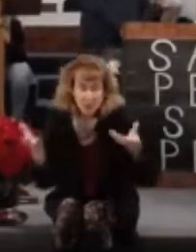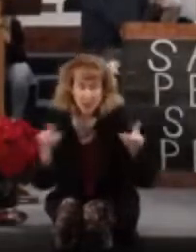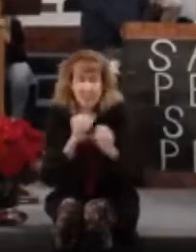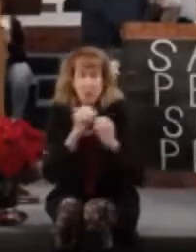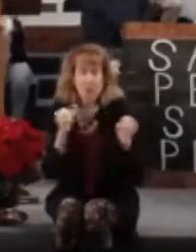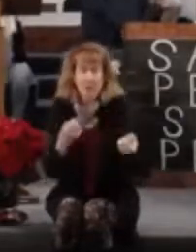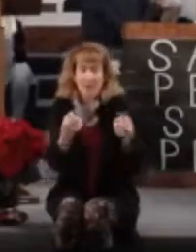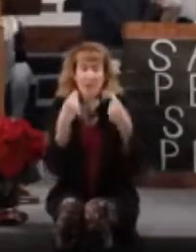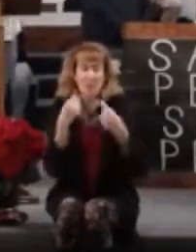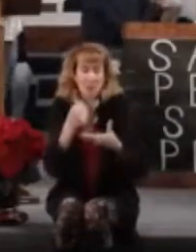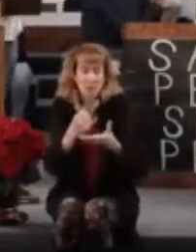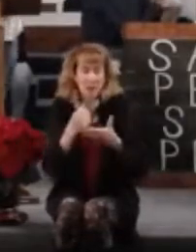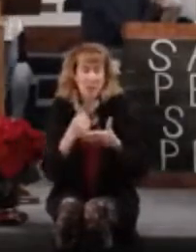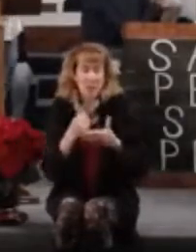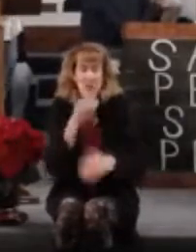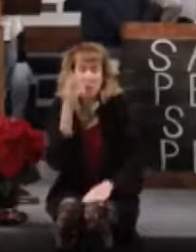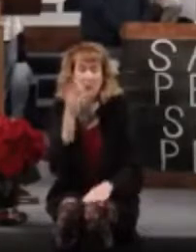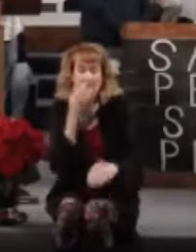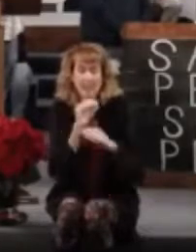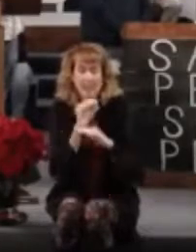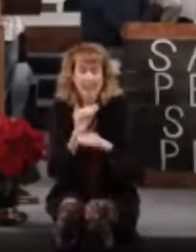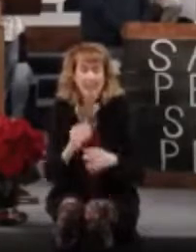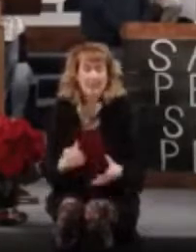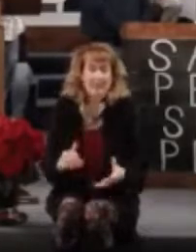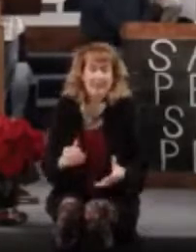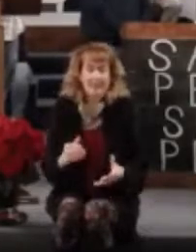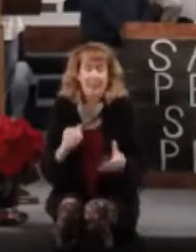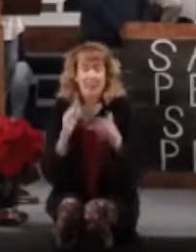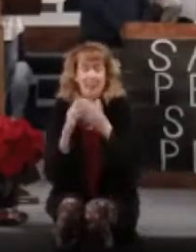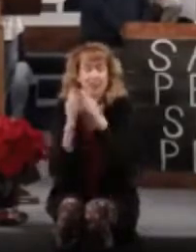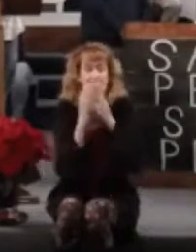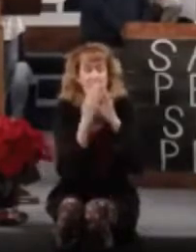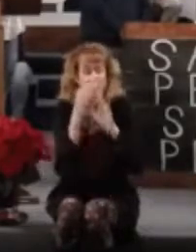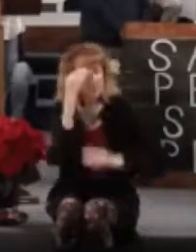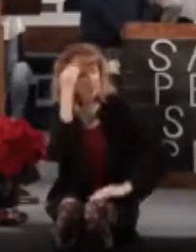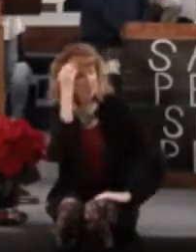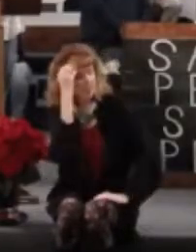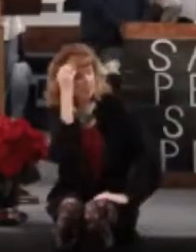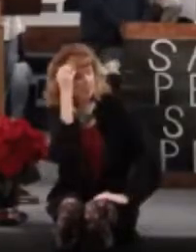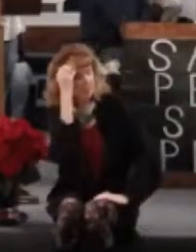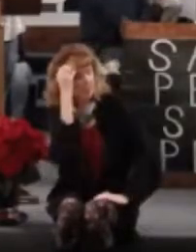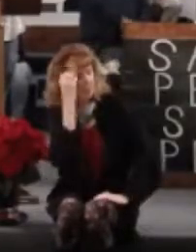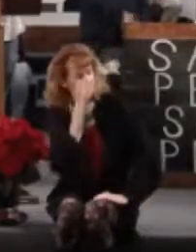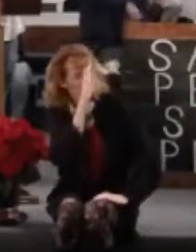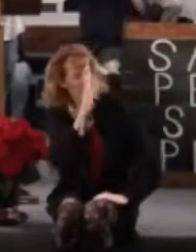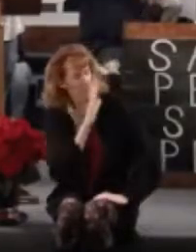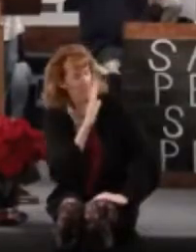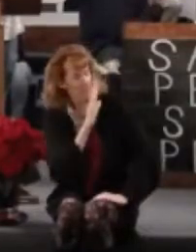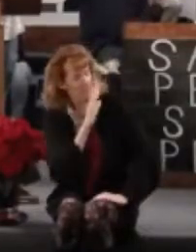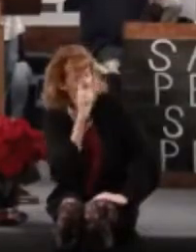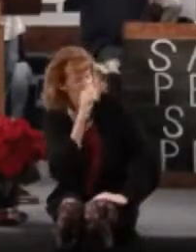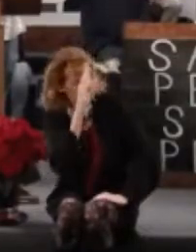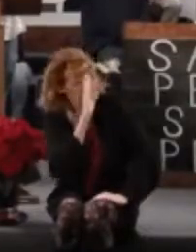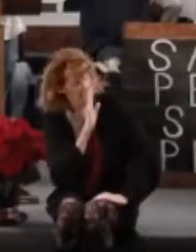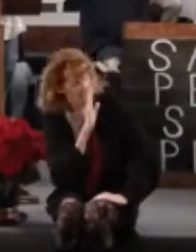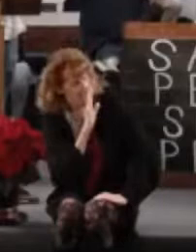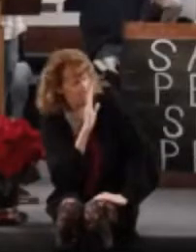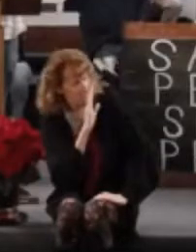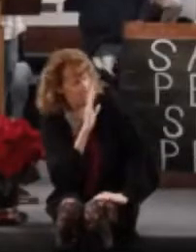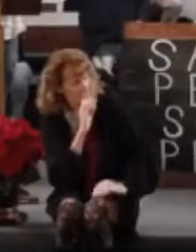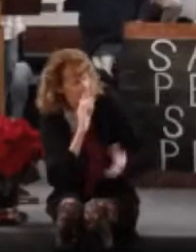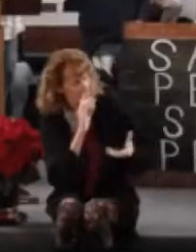dinner, the community thinks God's love doesn't show up, right?